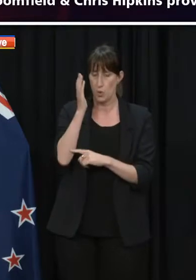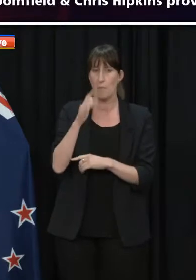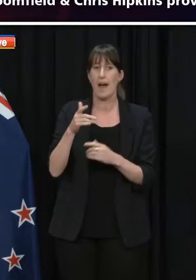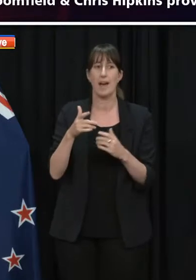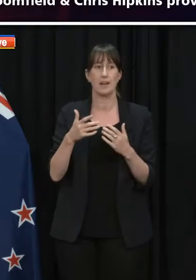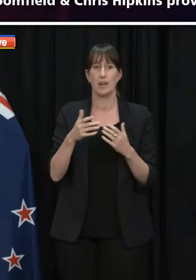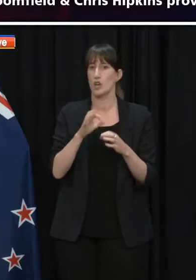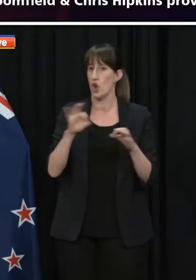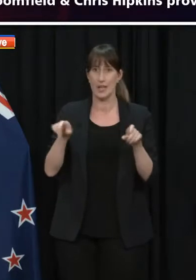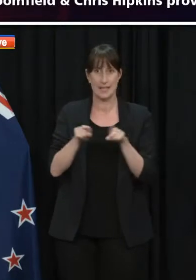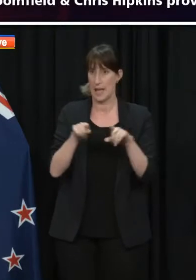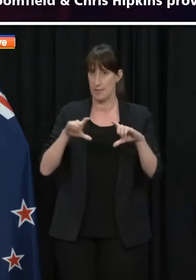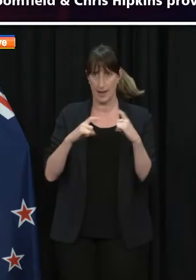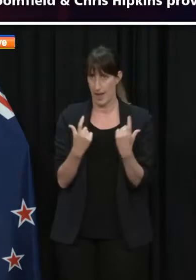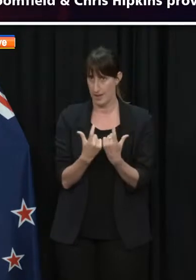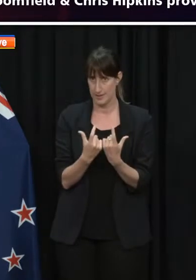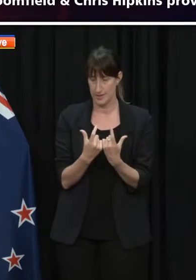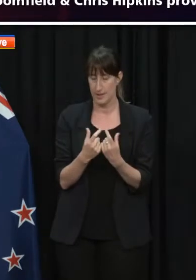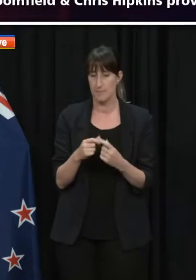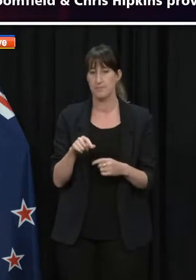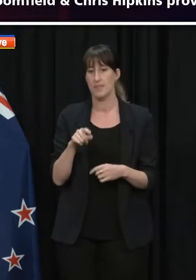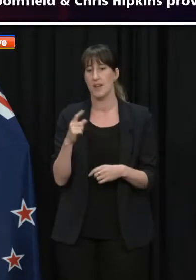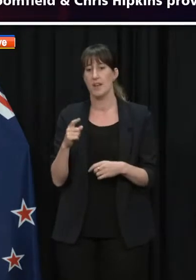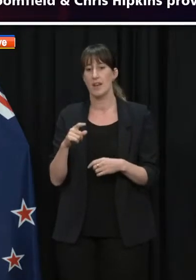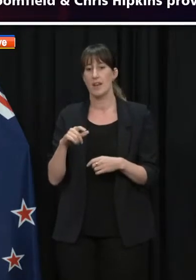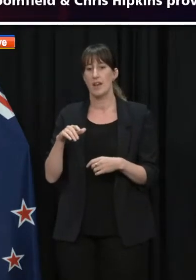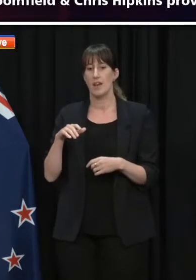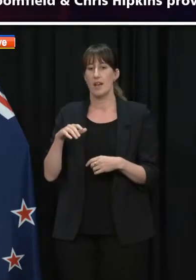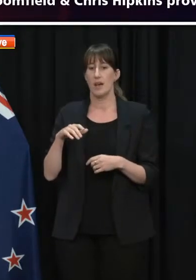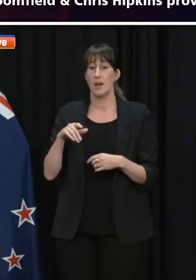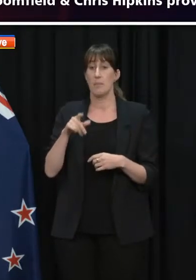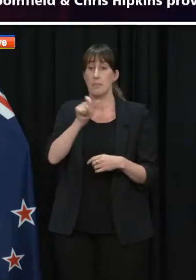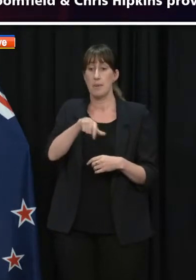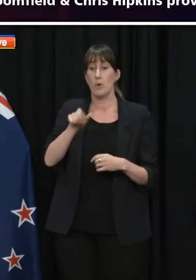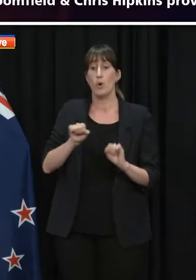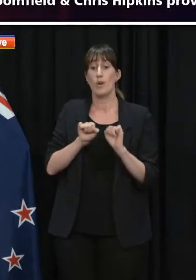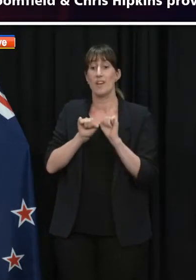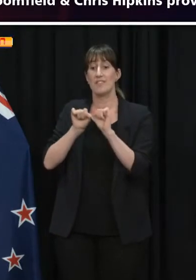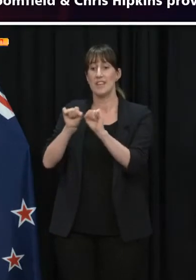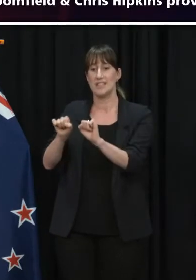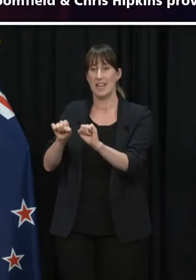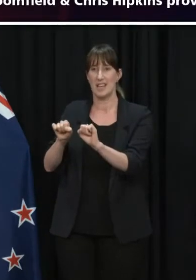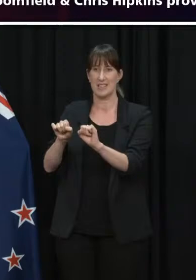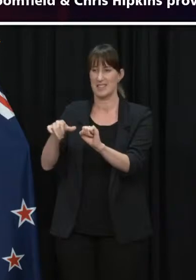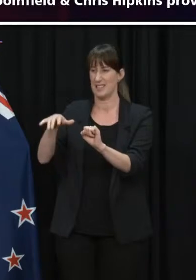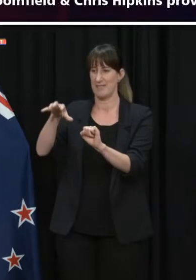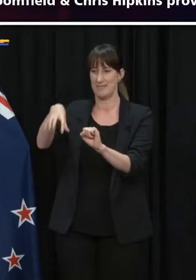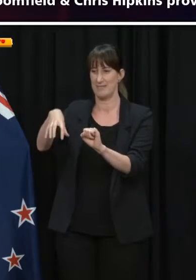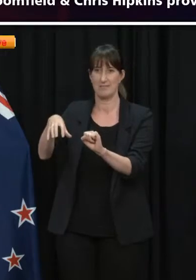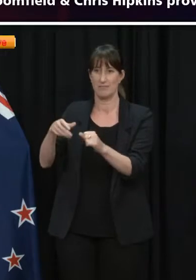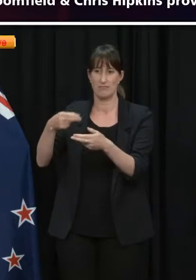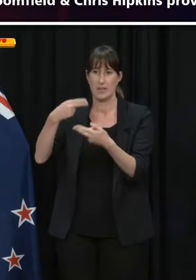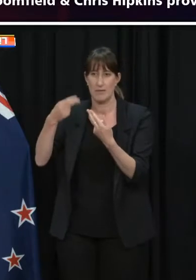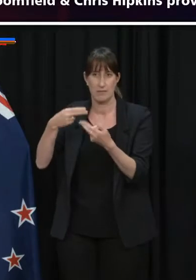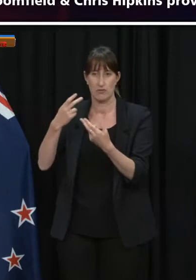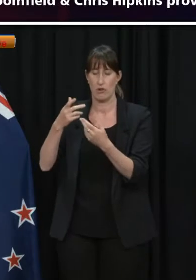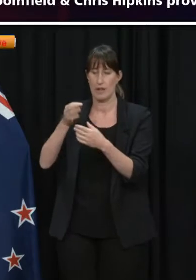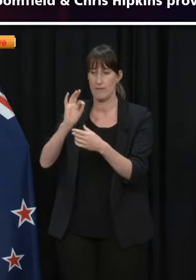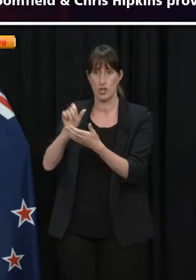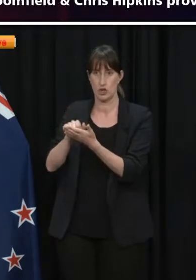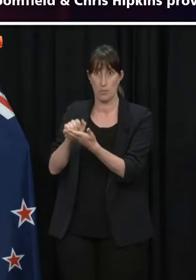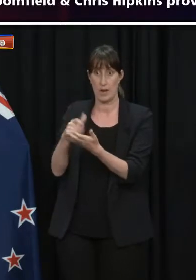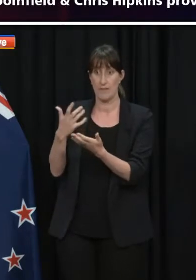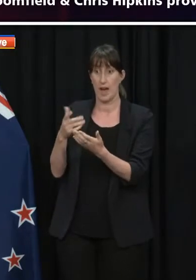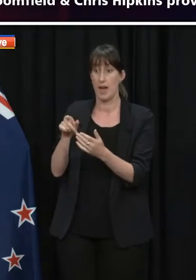includes also the people who have come forward because they were at a place of interest, of which there are quite a number. So that's the total there is